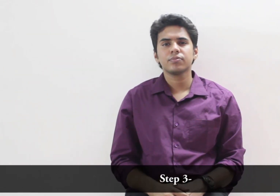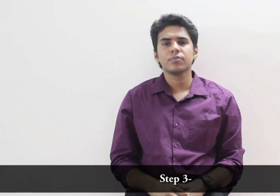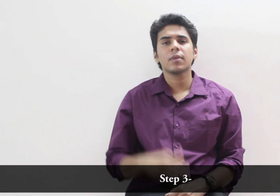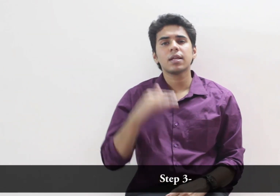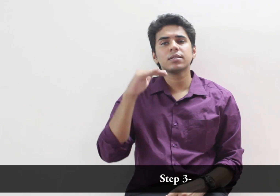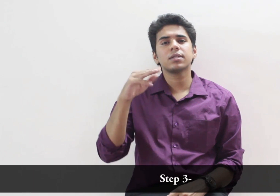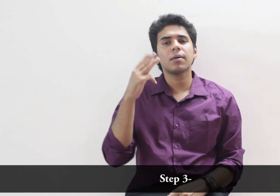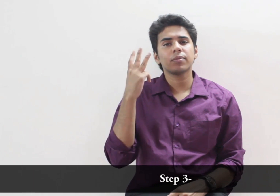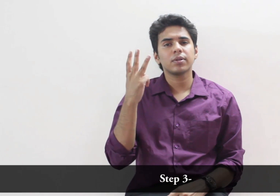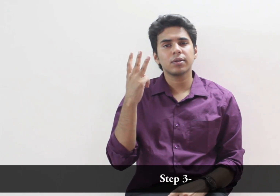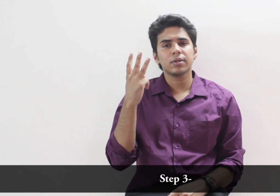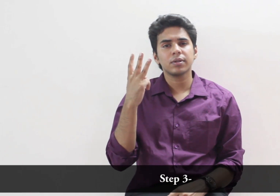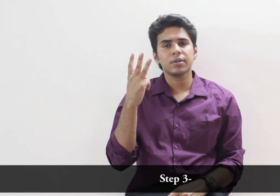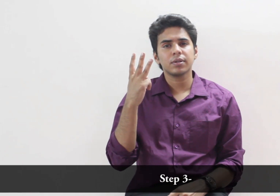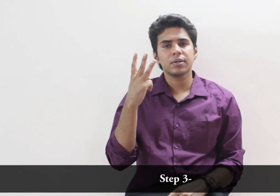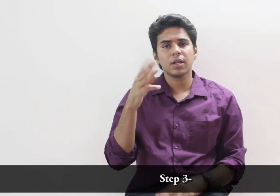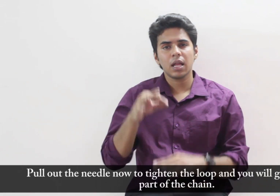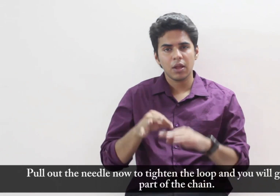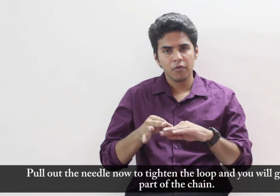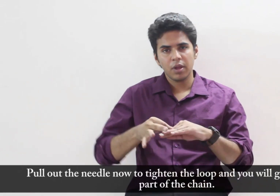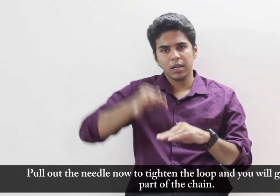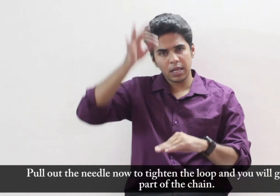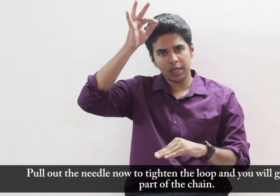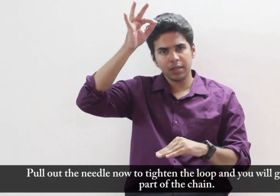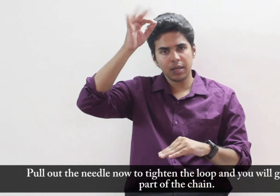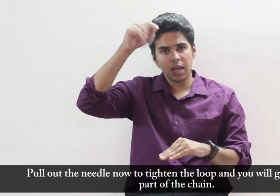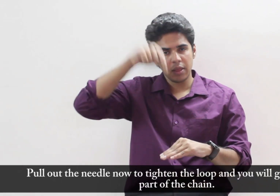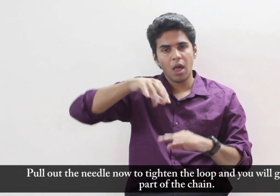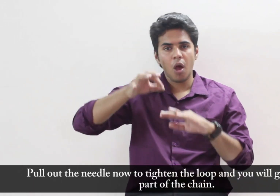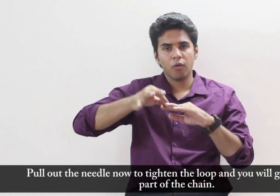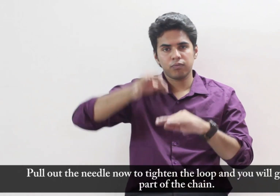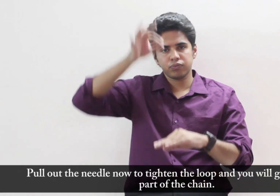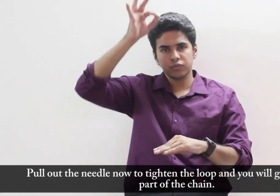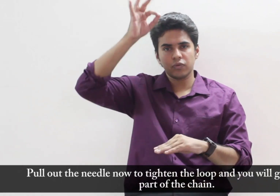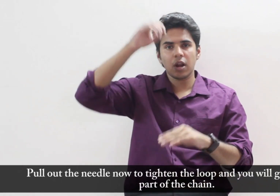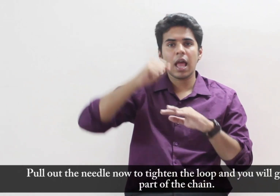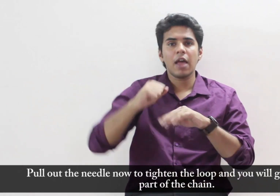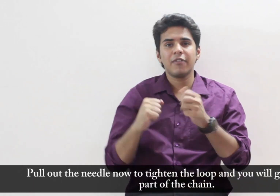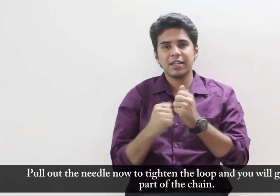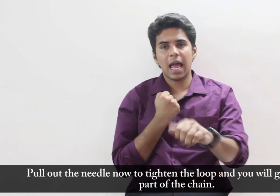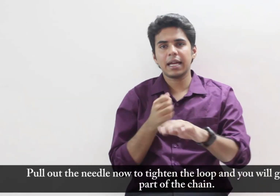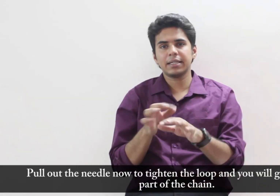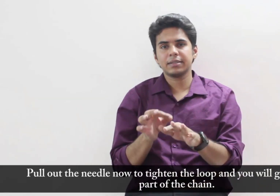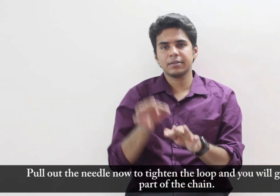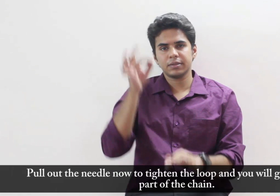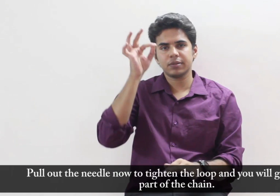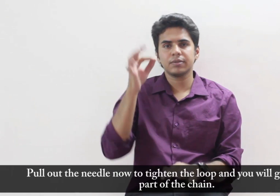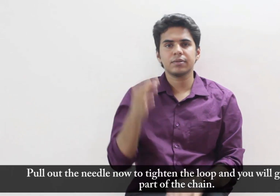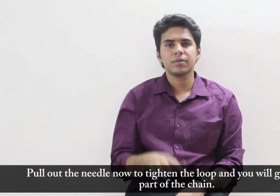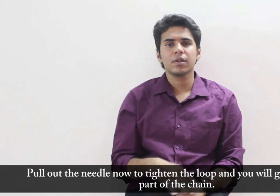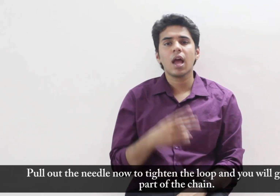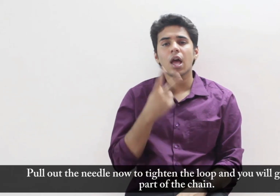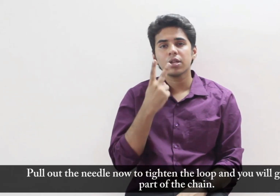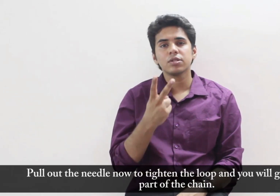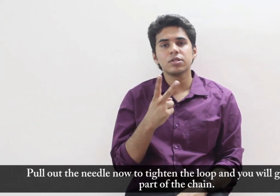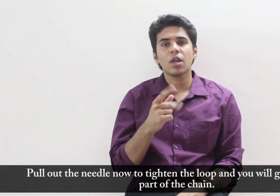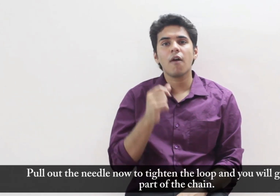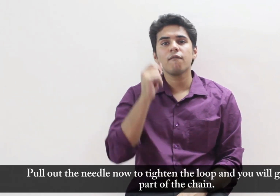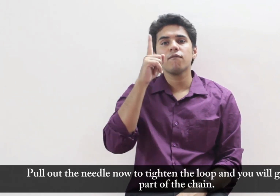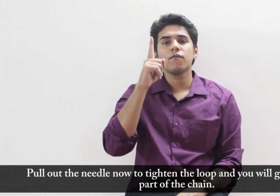Step 3. Pull out the needle now to tighten the loop and you will get the first part of the